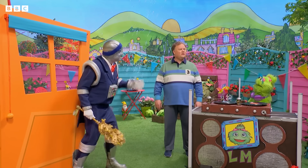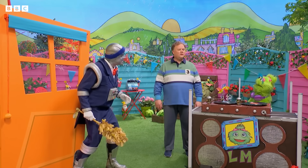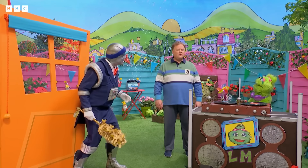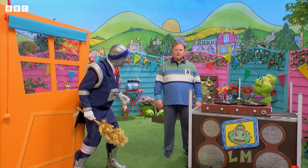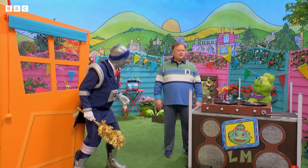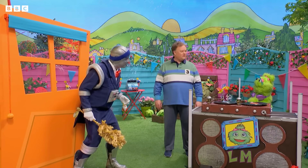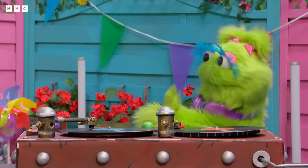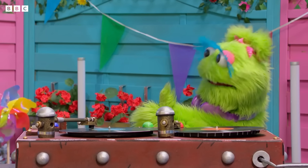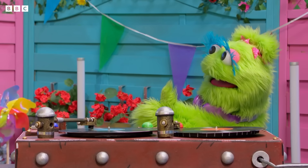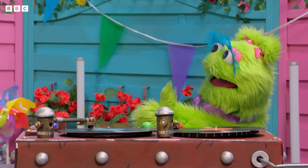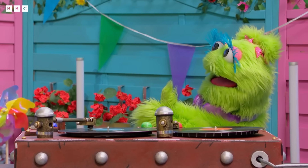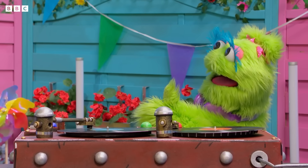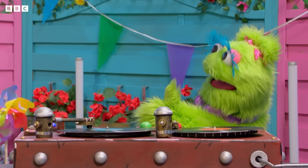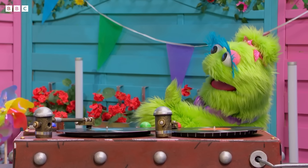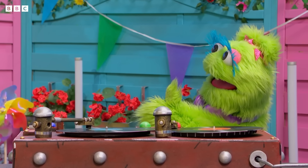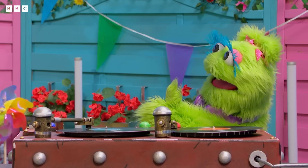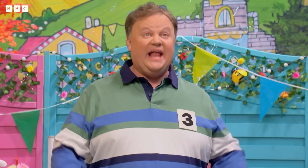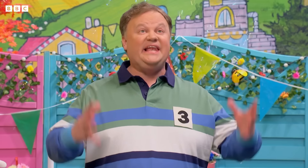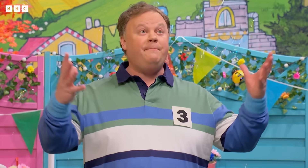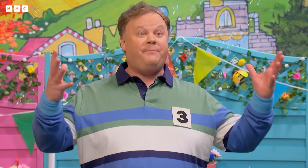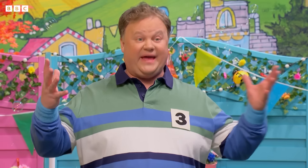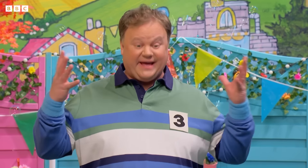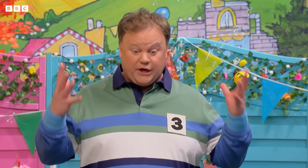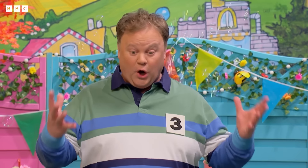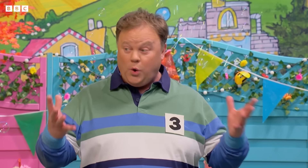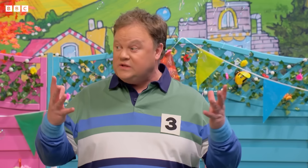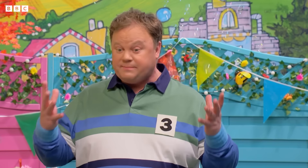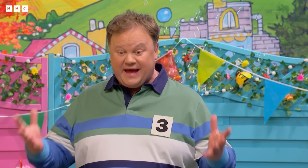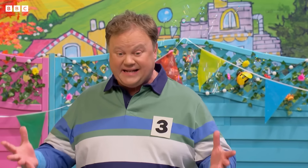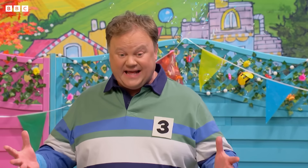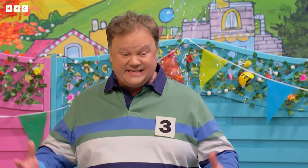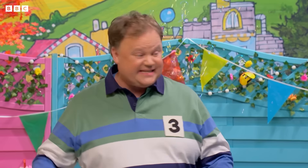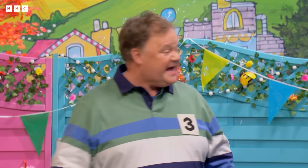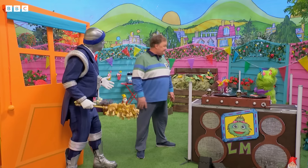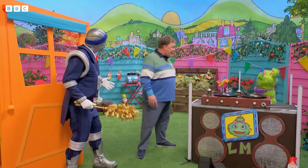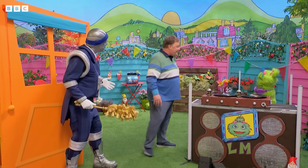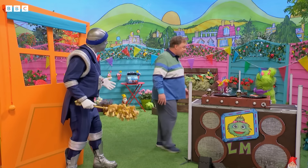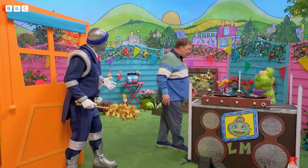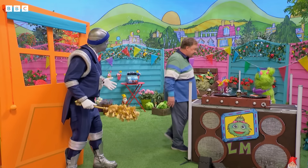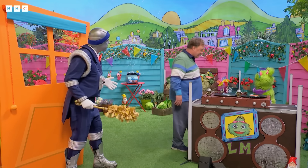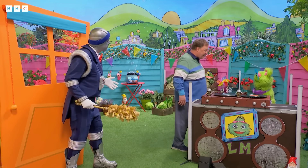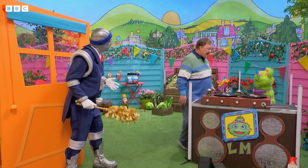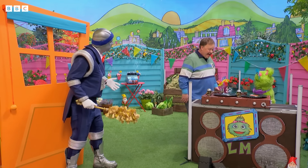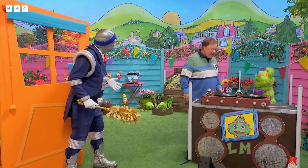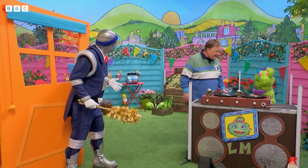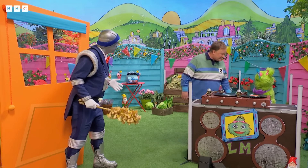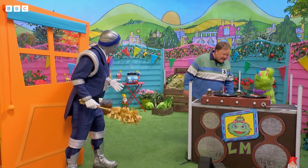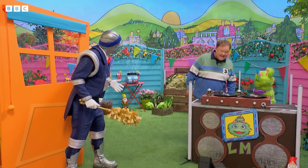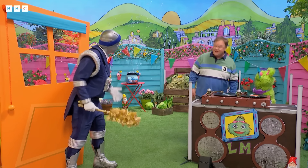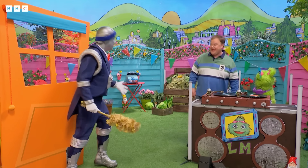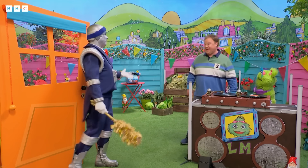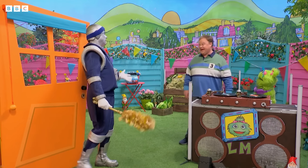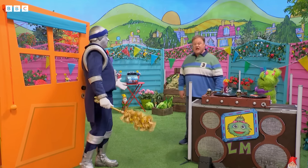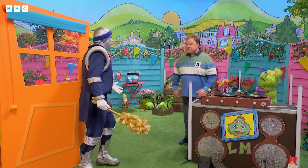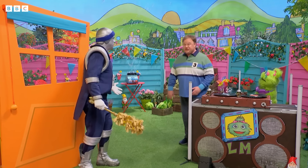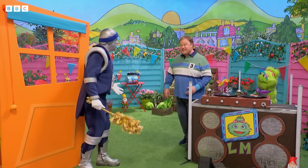it, LM? But, Robert, we've got Olympic gold medalist Dame Jessica Ennis-Hill here. She's going